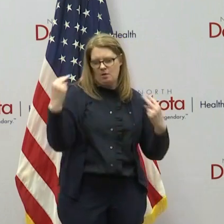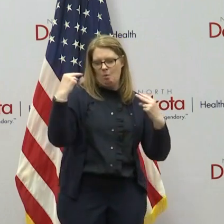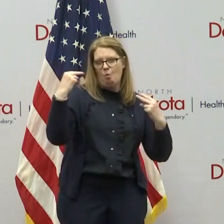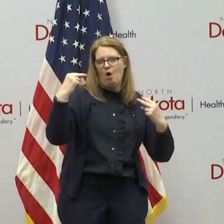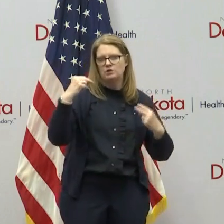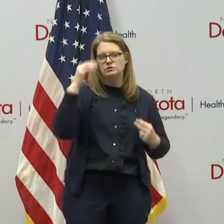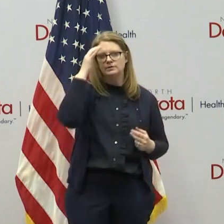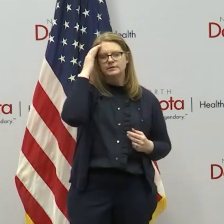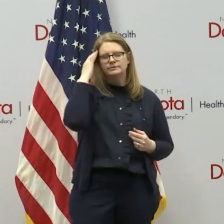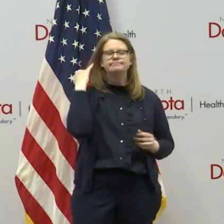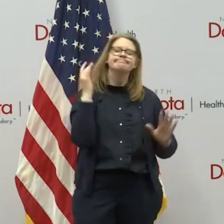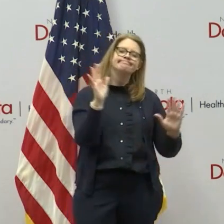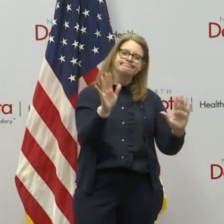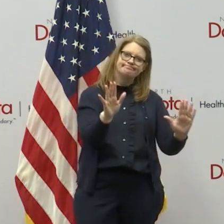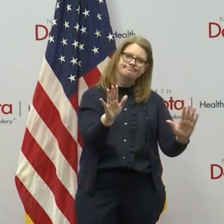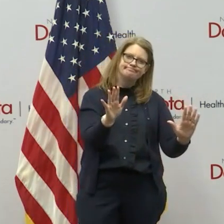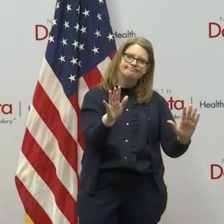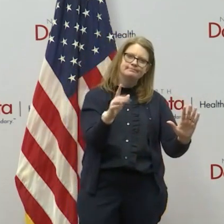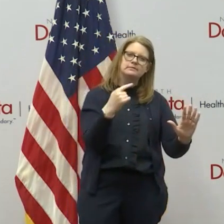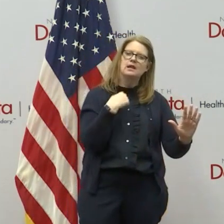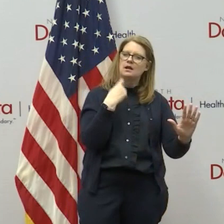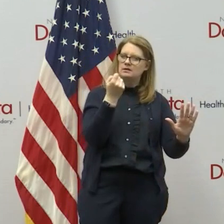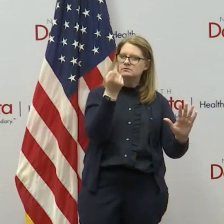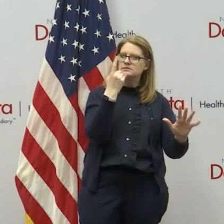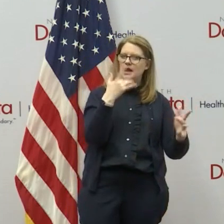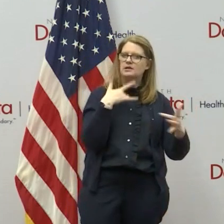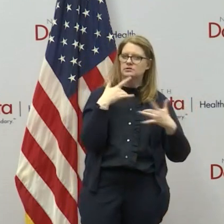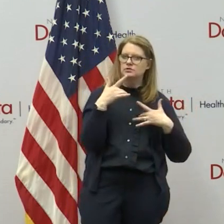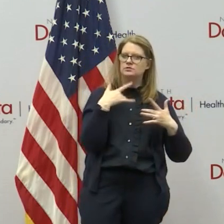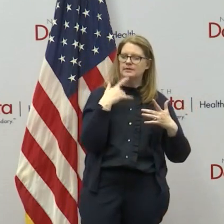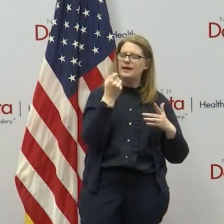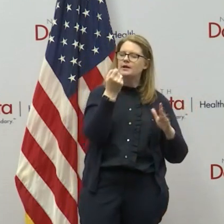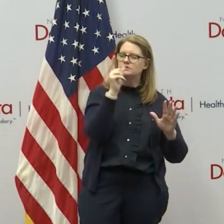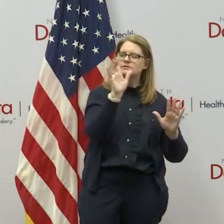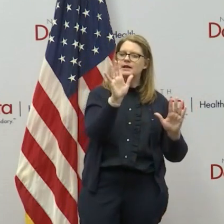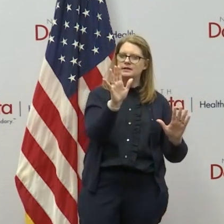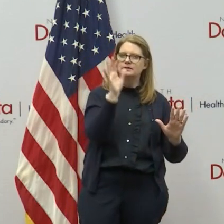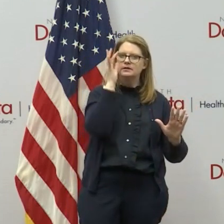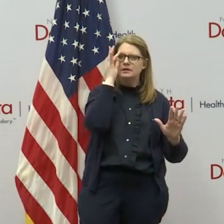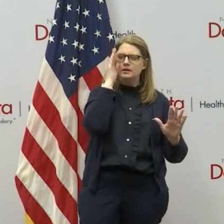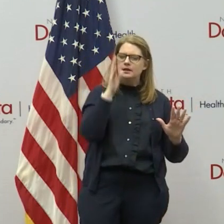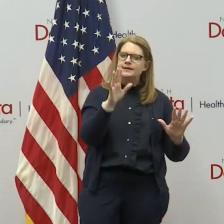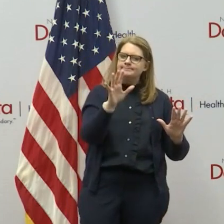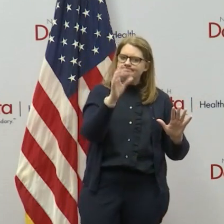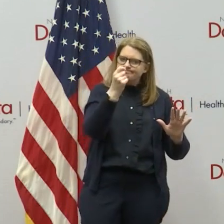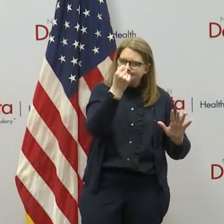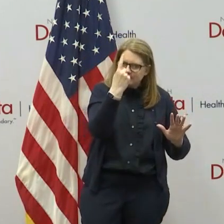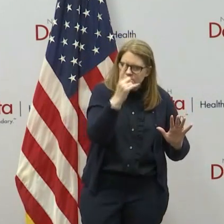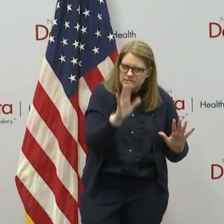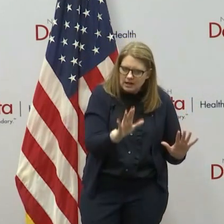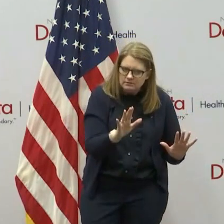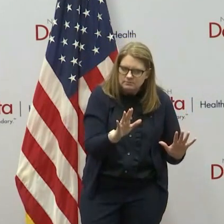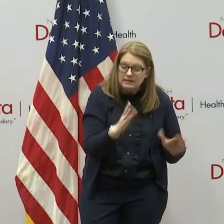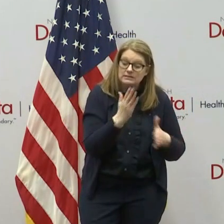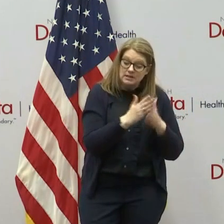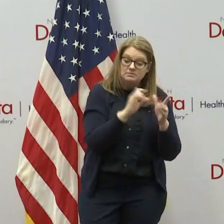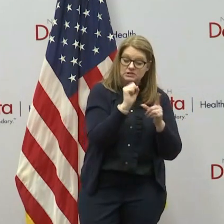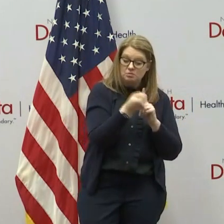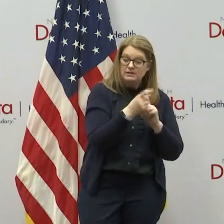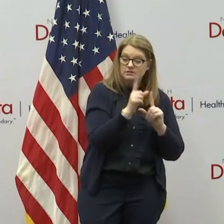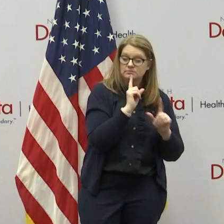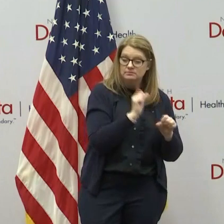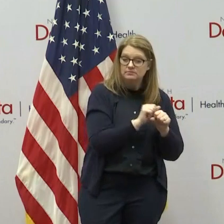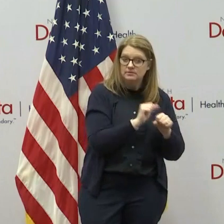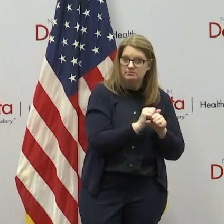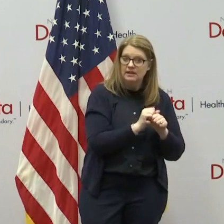I understand those concerns. And in a lot of cases, they're legitimate, but let me assure you